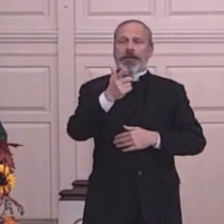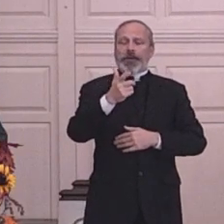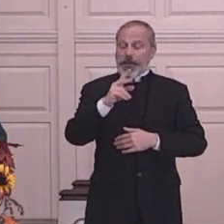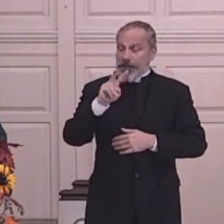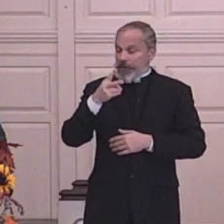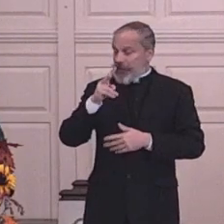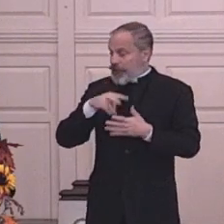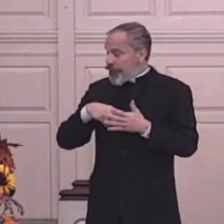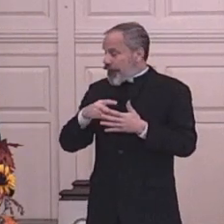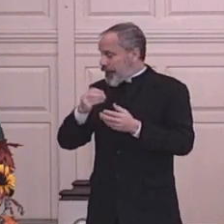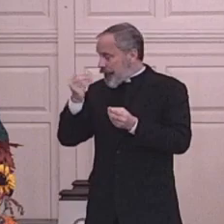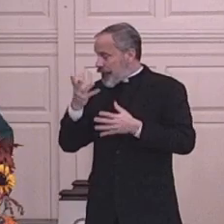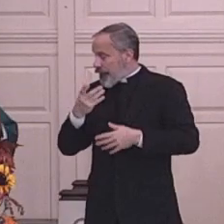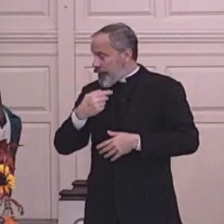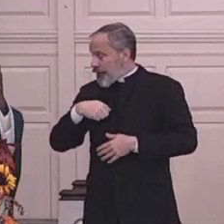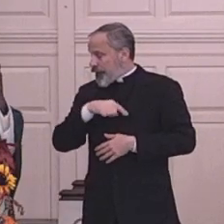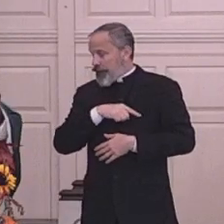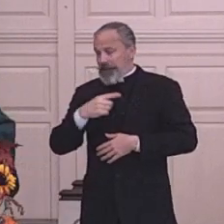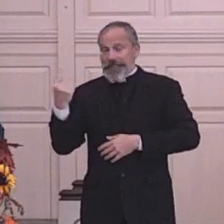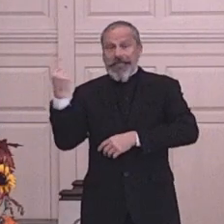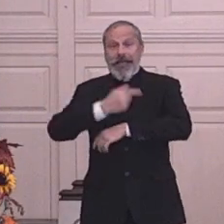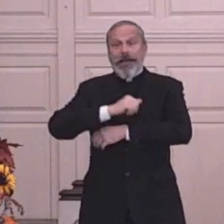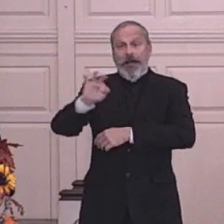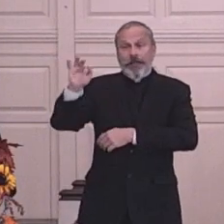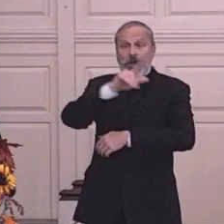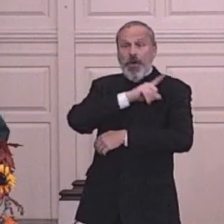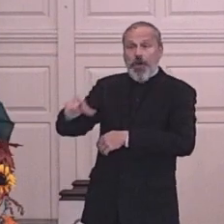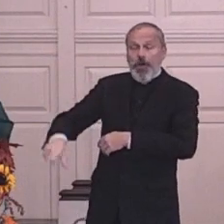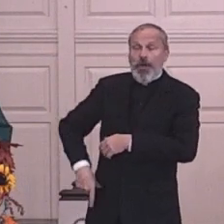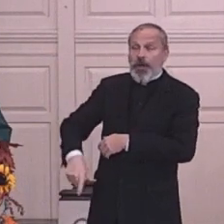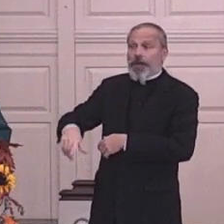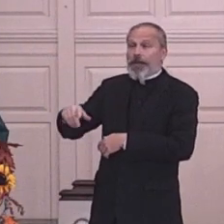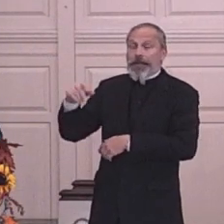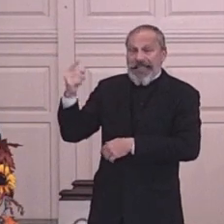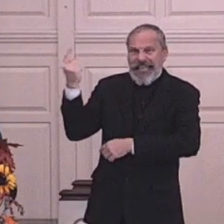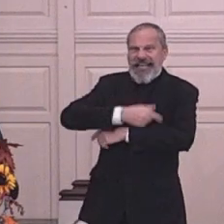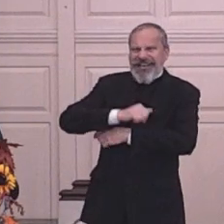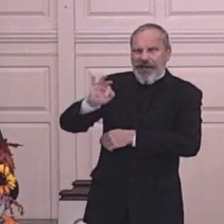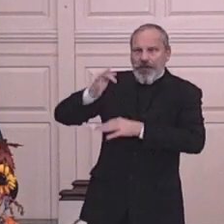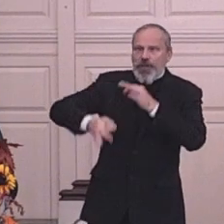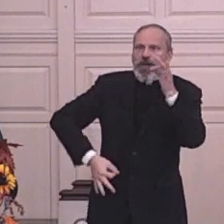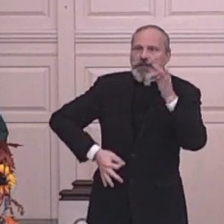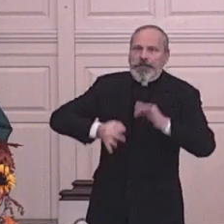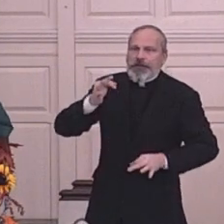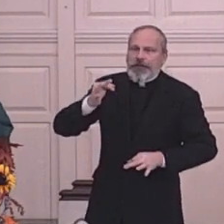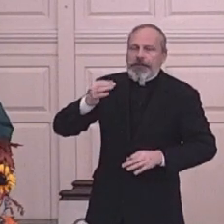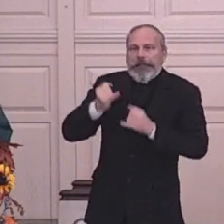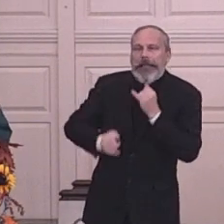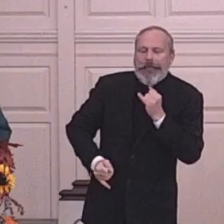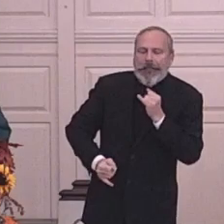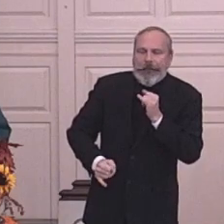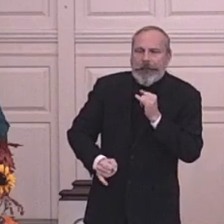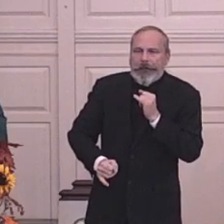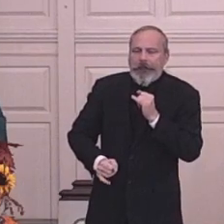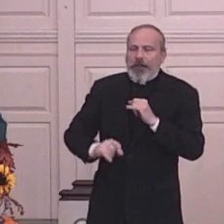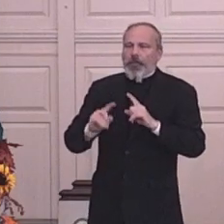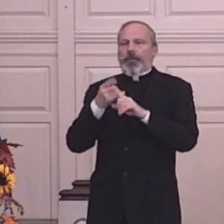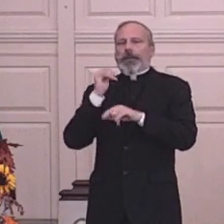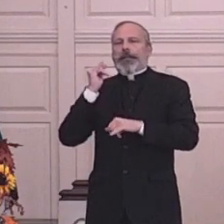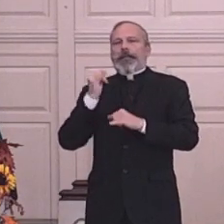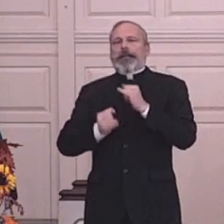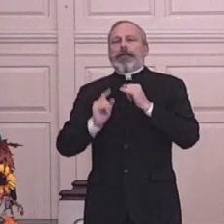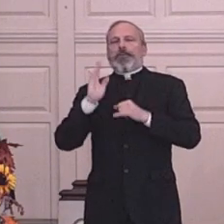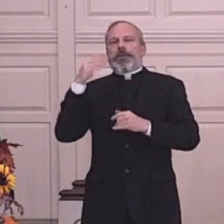second reading has spoken to us about the day of the Lord, the day of judgment, the end. When that end